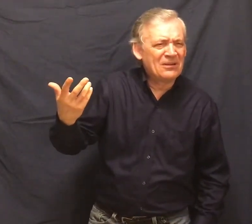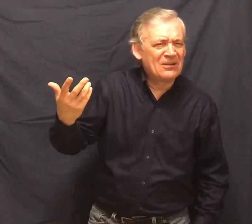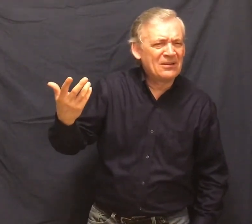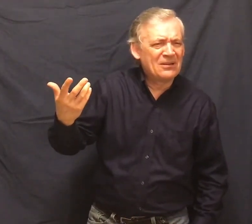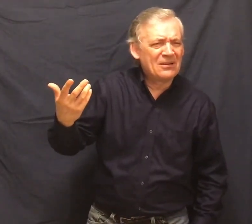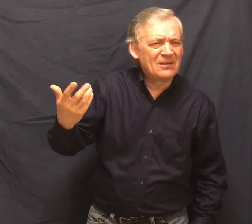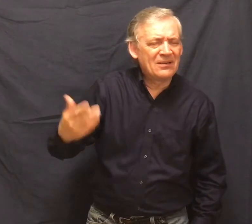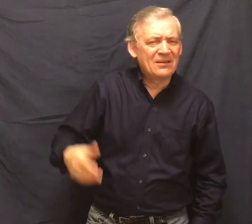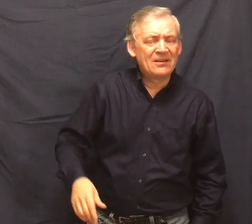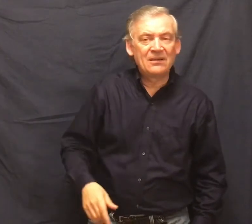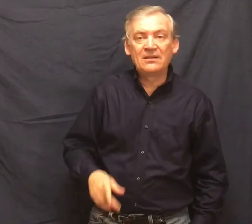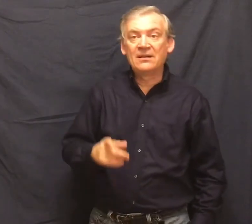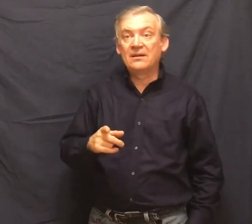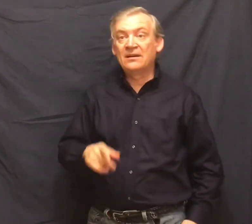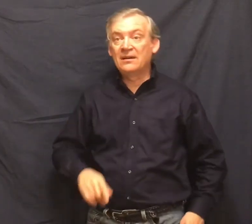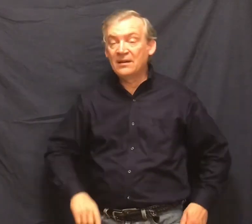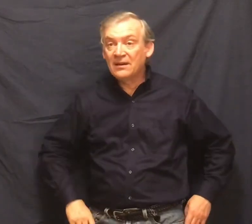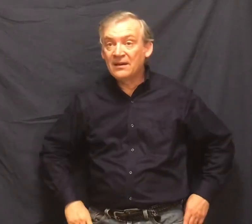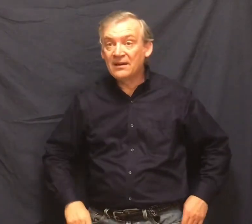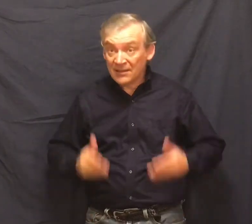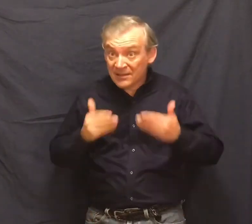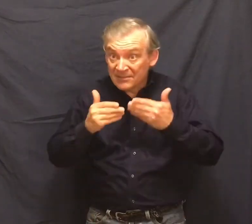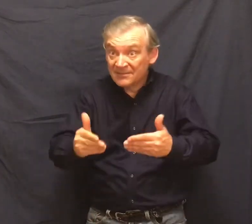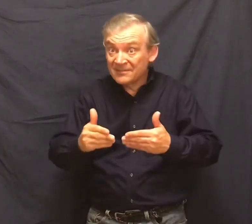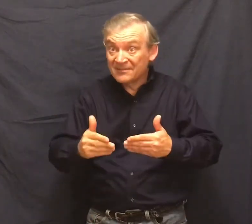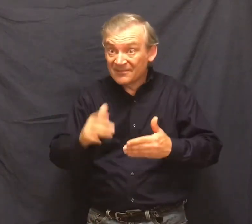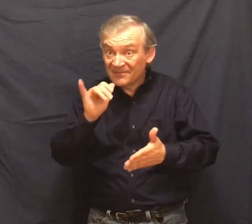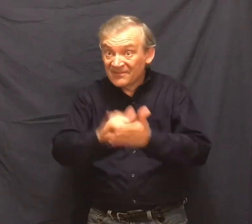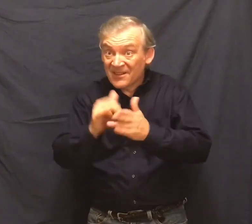Whit said, Go on, read the name at the bottom.